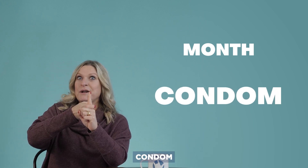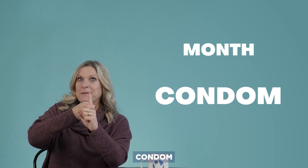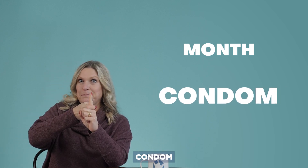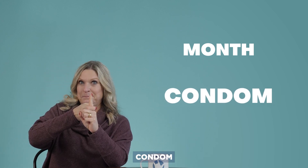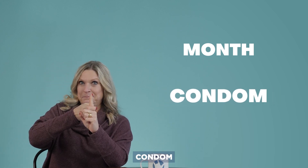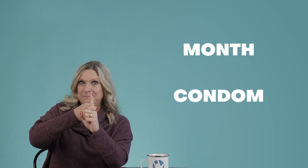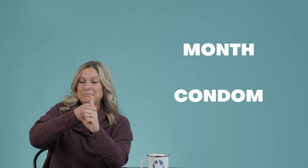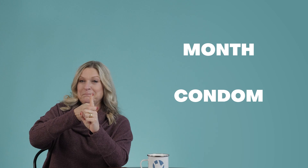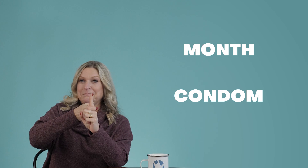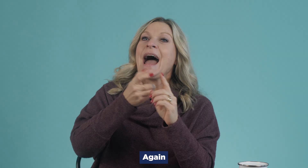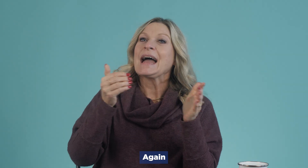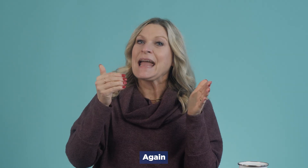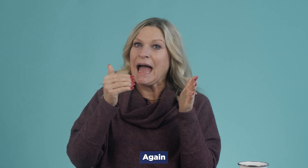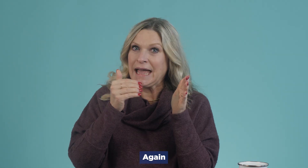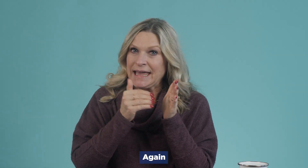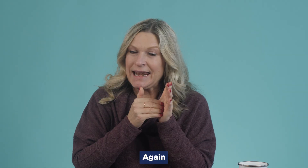condom. Again,